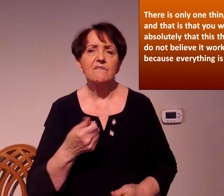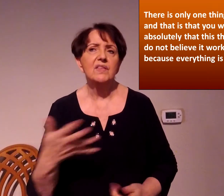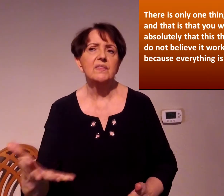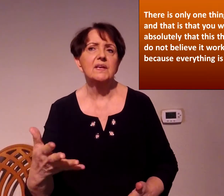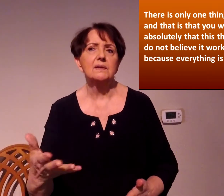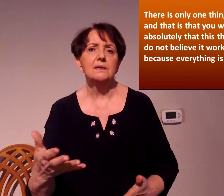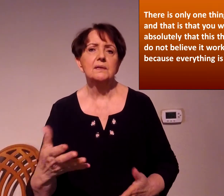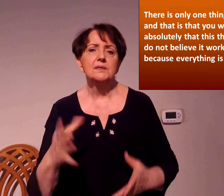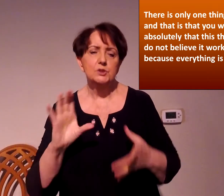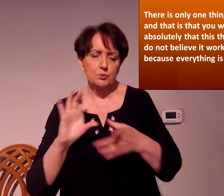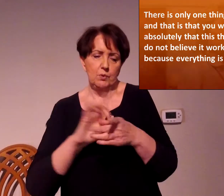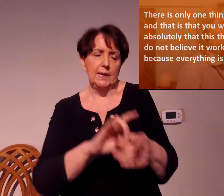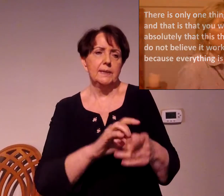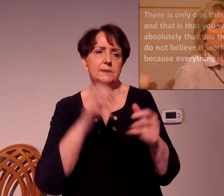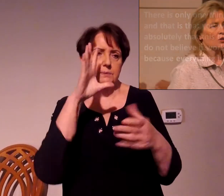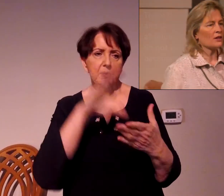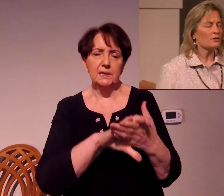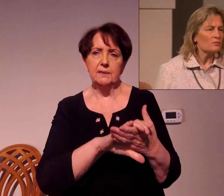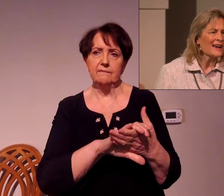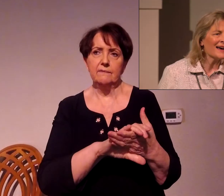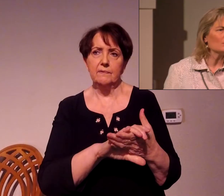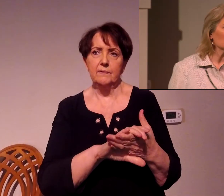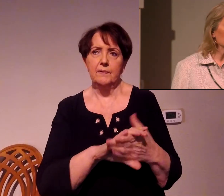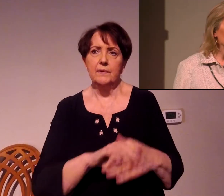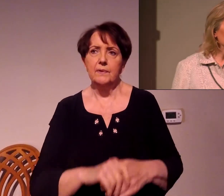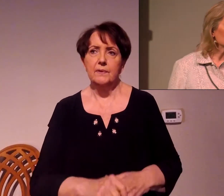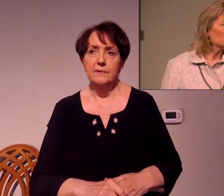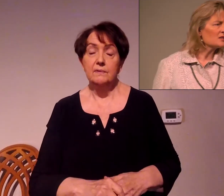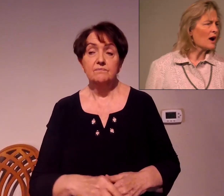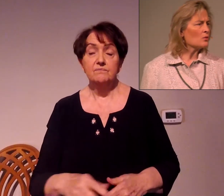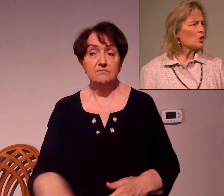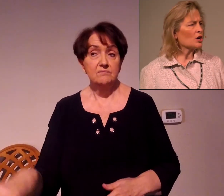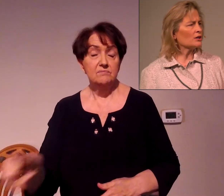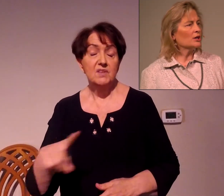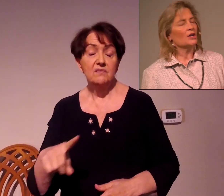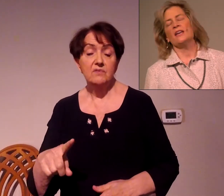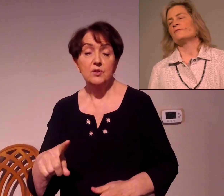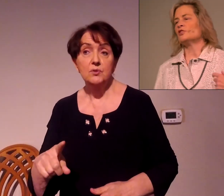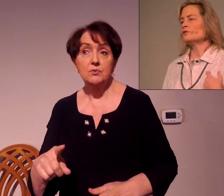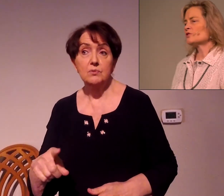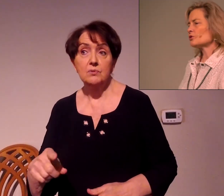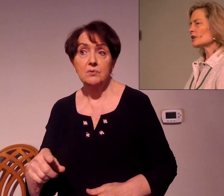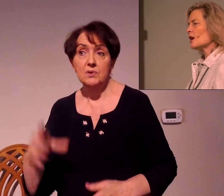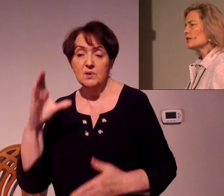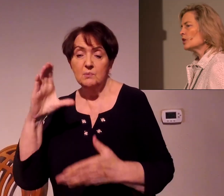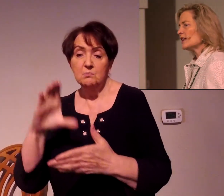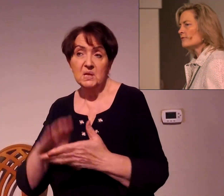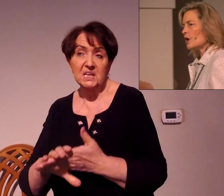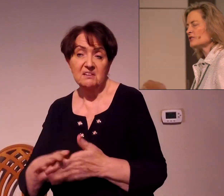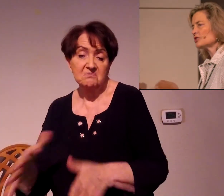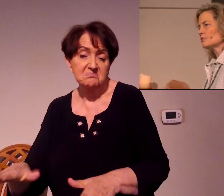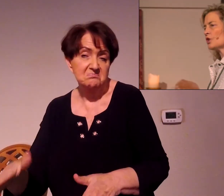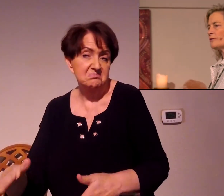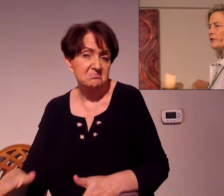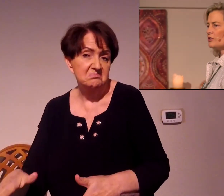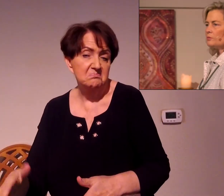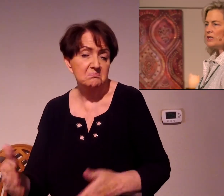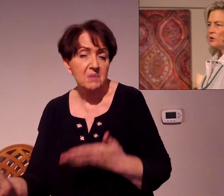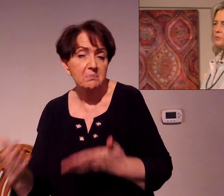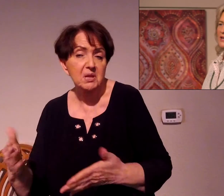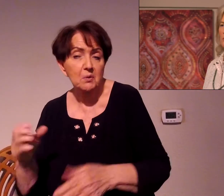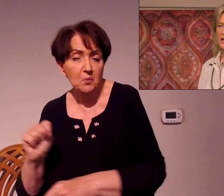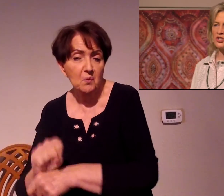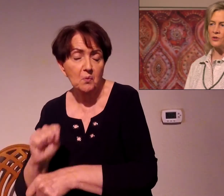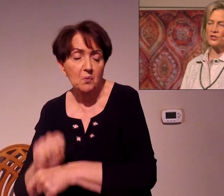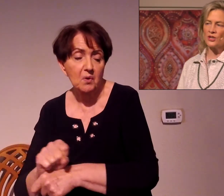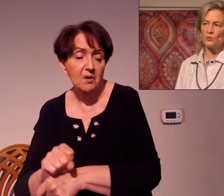belief. If you've sort of kind of believed this might work, if you've sort of gone, well, I've watched it work for other